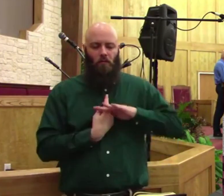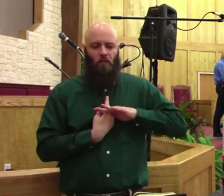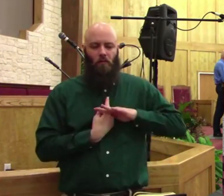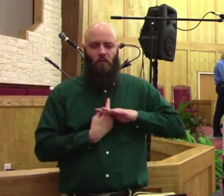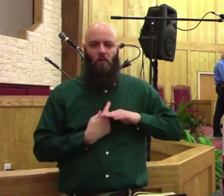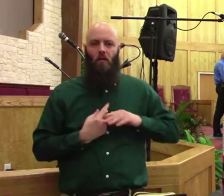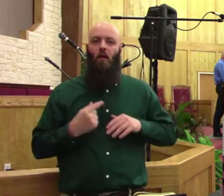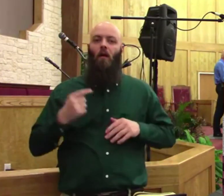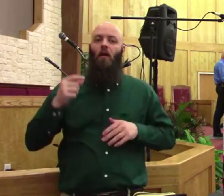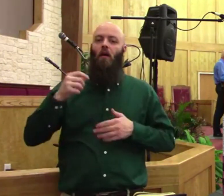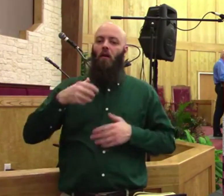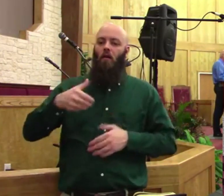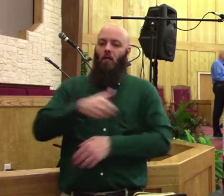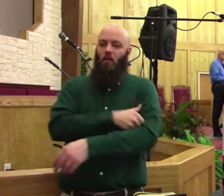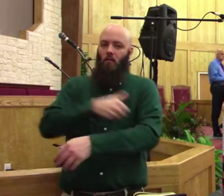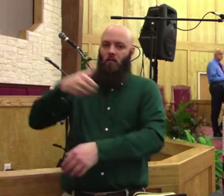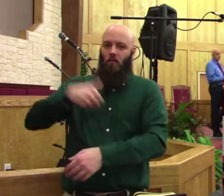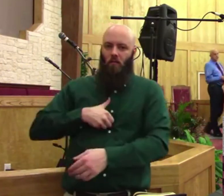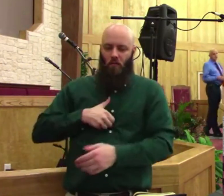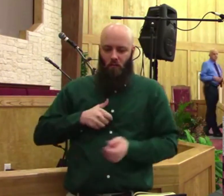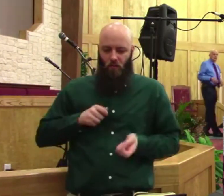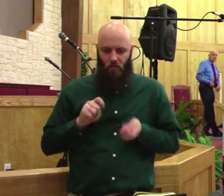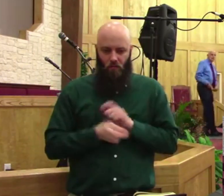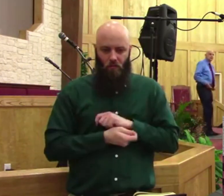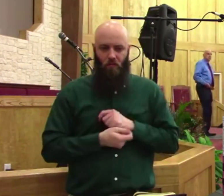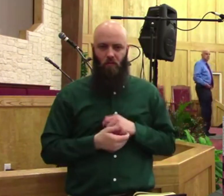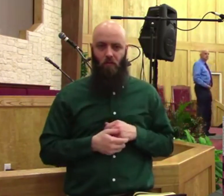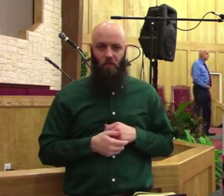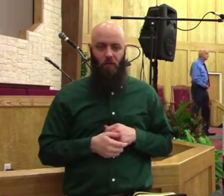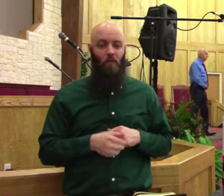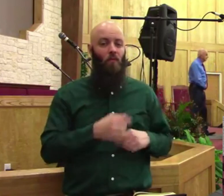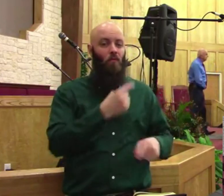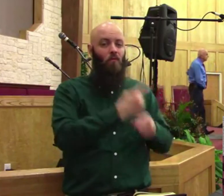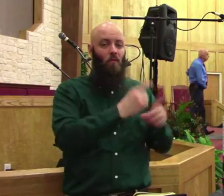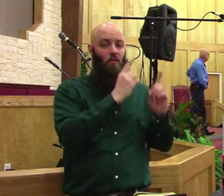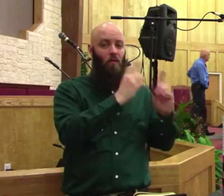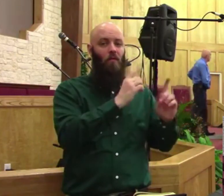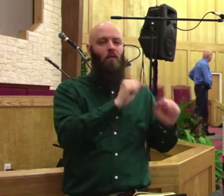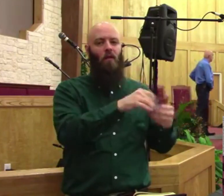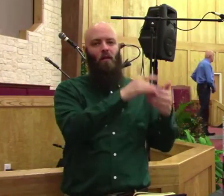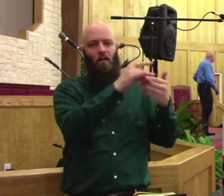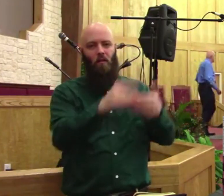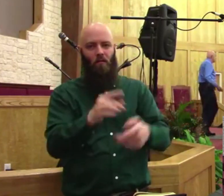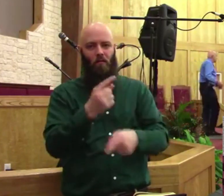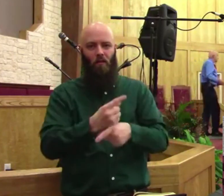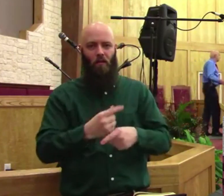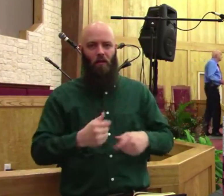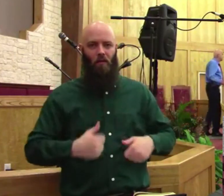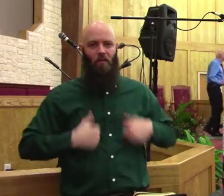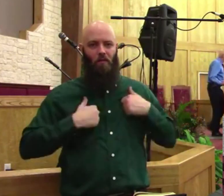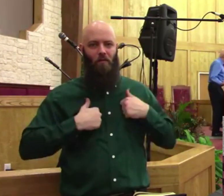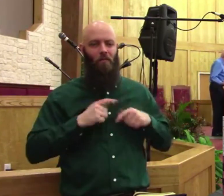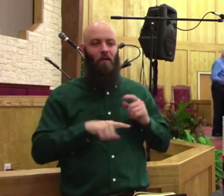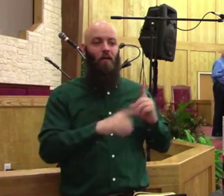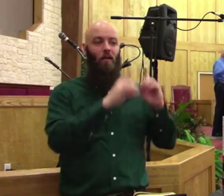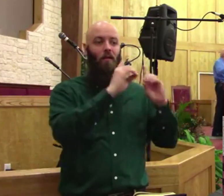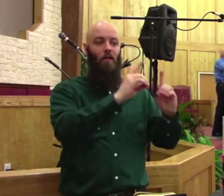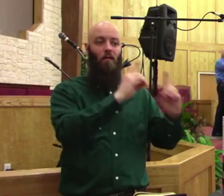us to be different. Right doctrine will lead to right living, but it doesn't guarantee right living. I know many